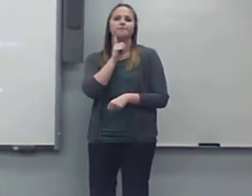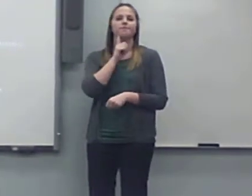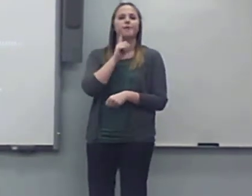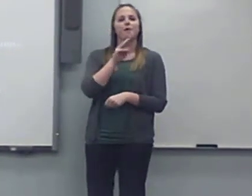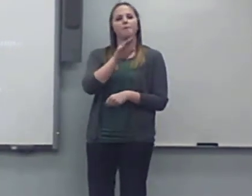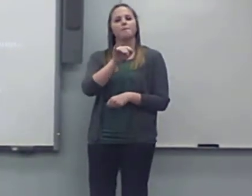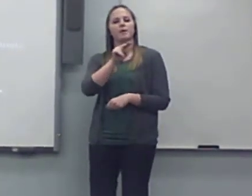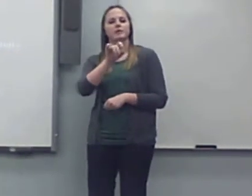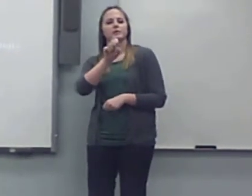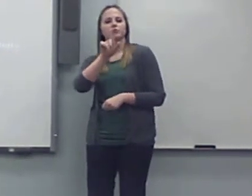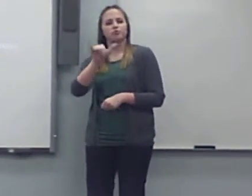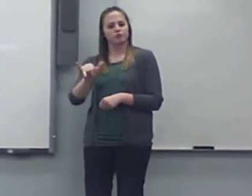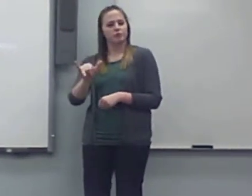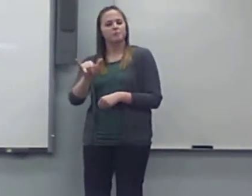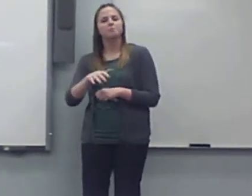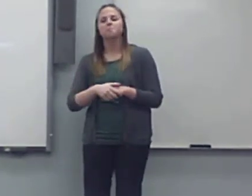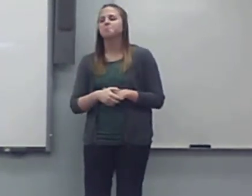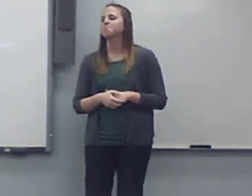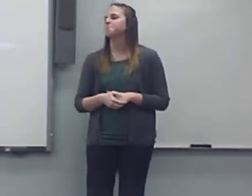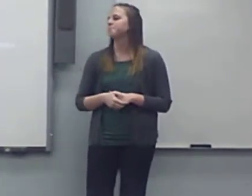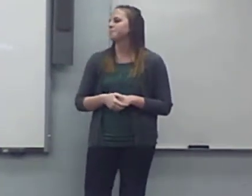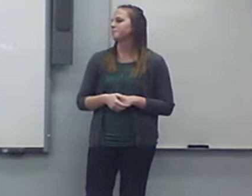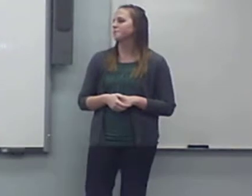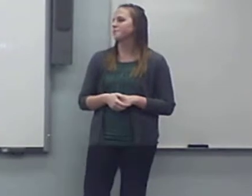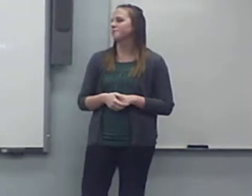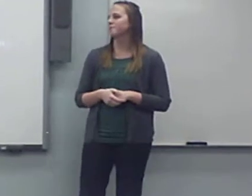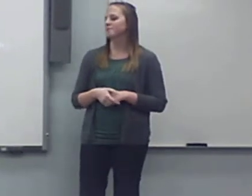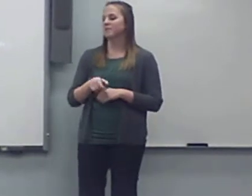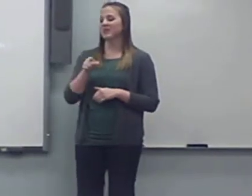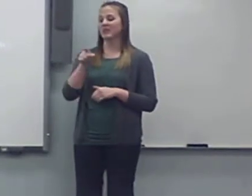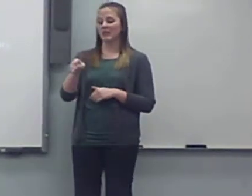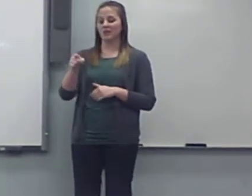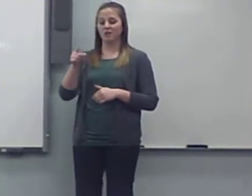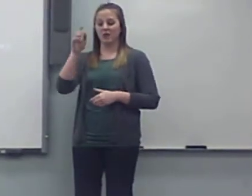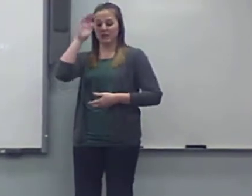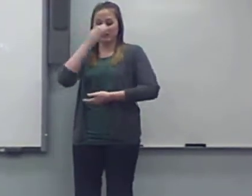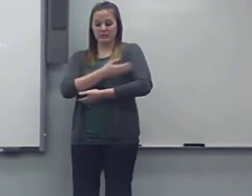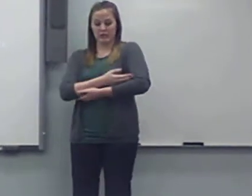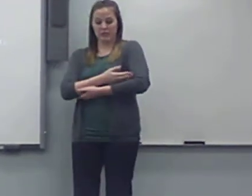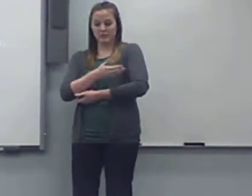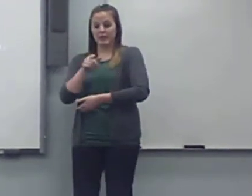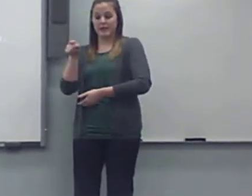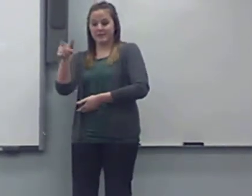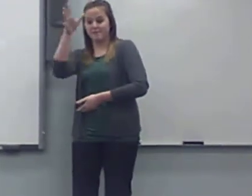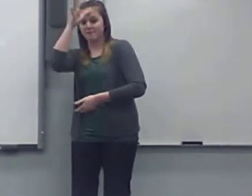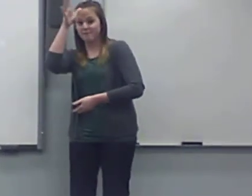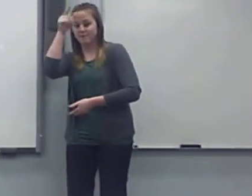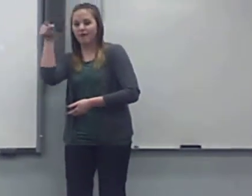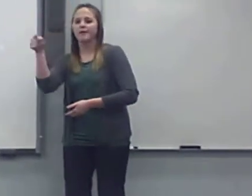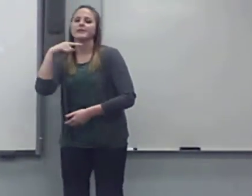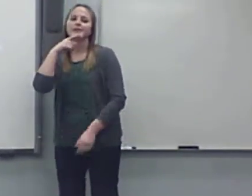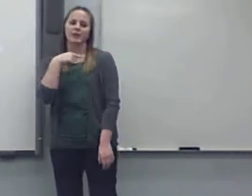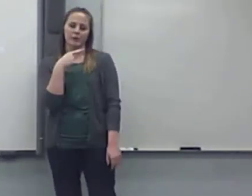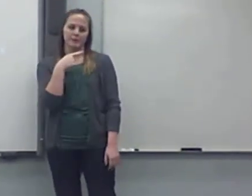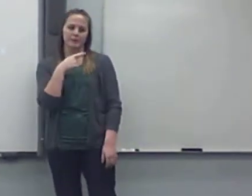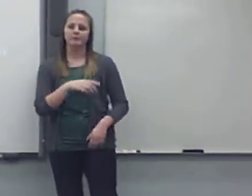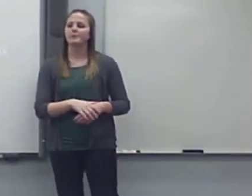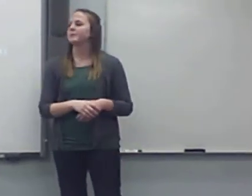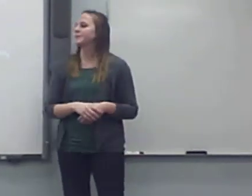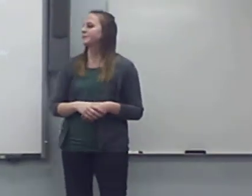The son's father was hearing, and he was the pastor. And so he was able to communicate directly with a lot of the congregants, and it worked out really